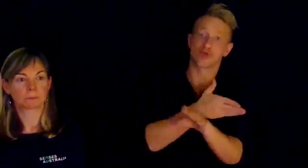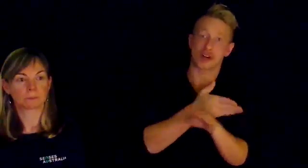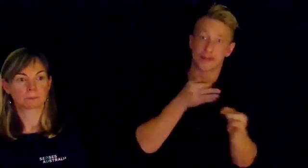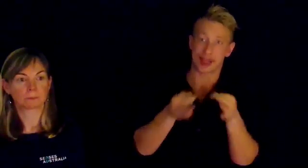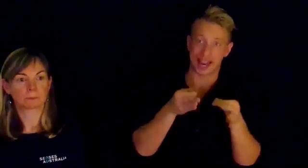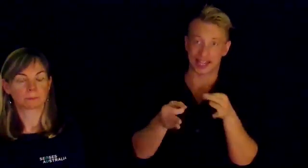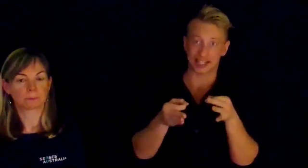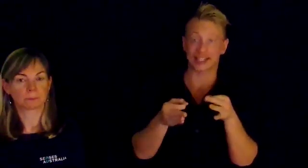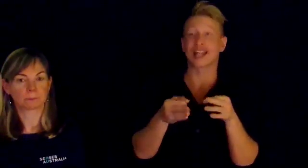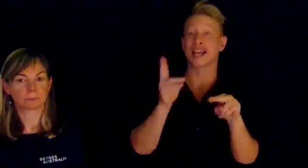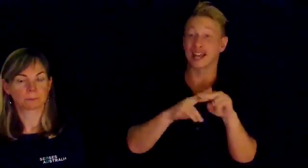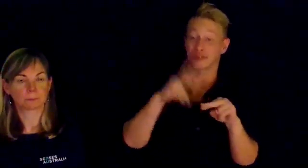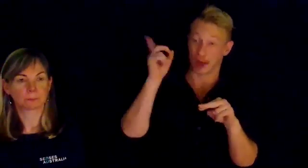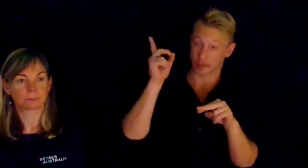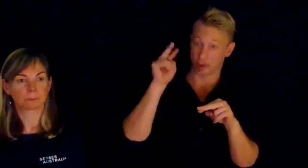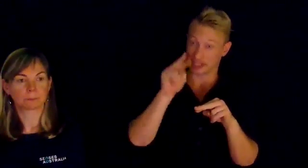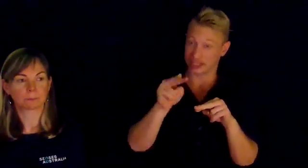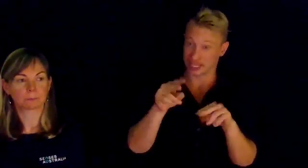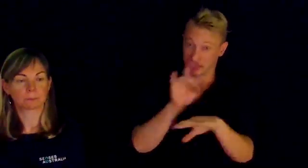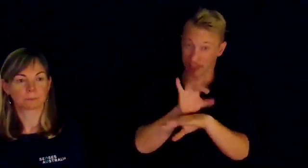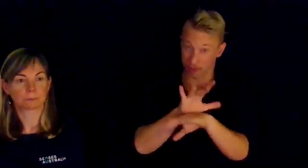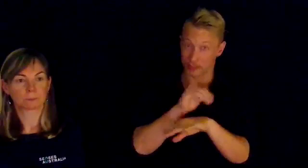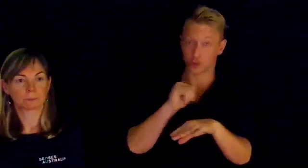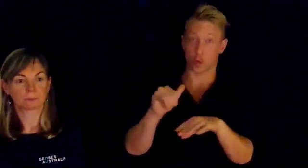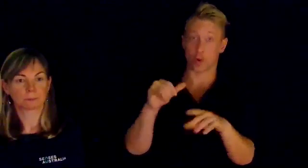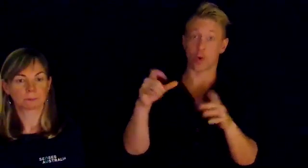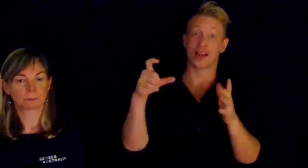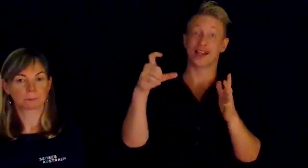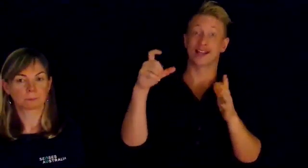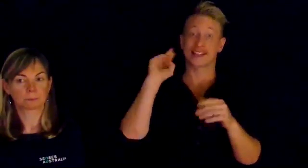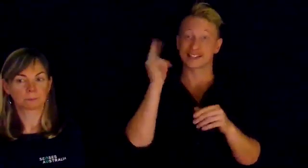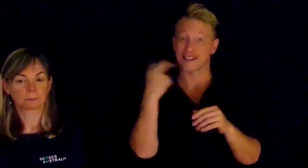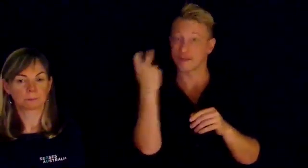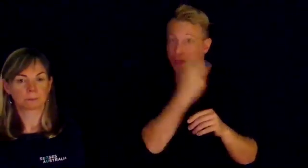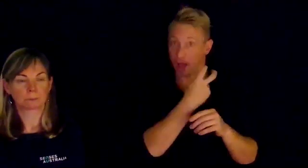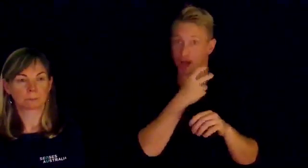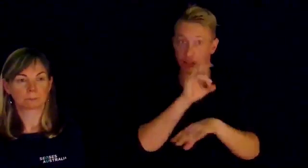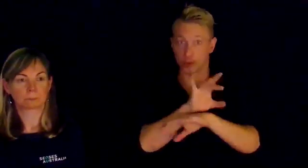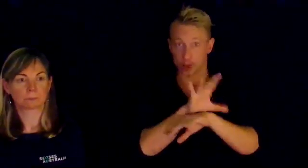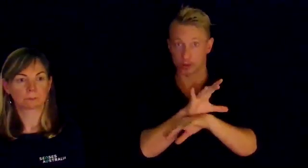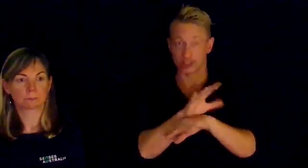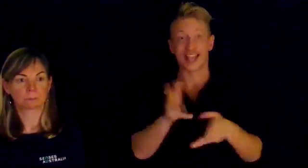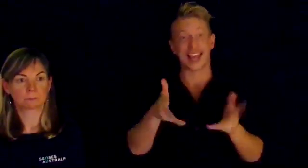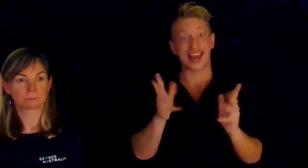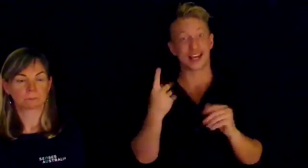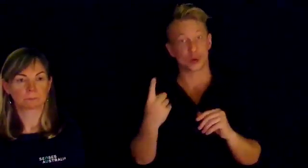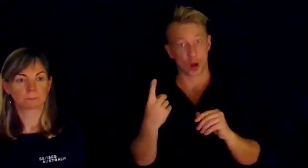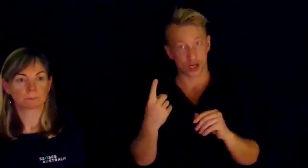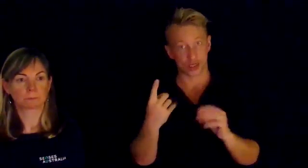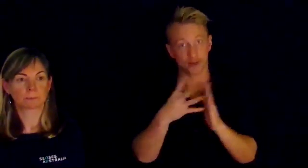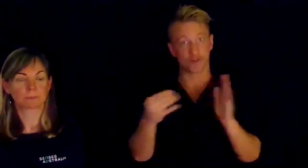any therapists or deafblind consultants, anyone that's providing you with support, it's good to get a